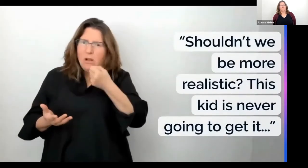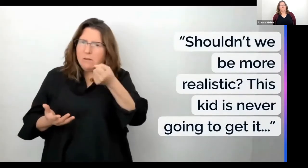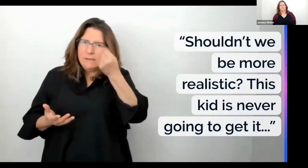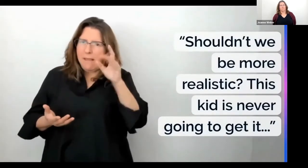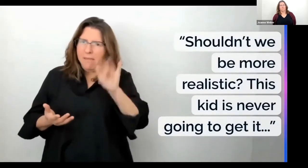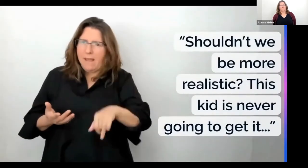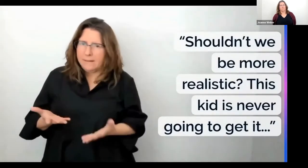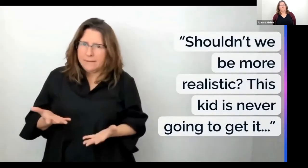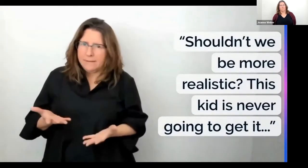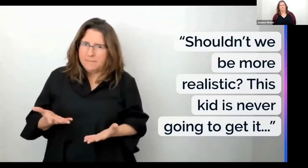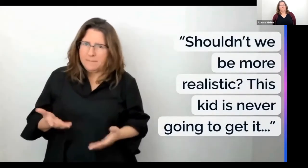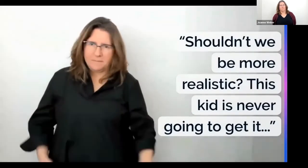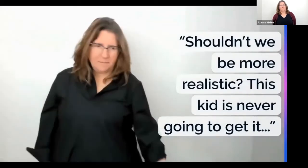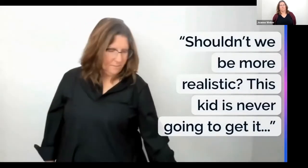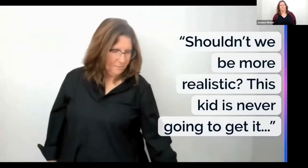They're never going to get it.